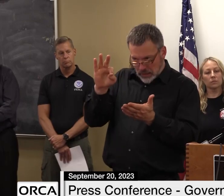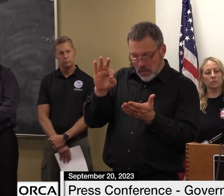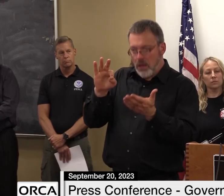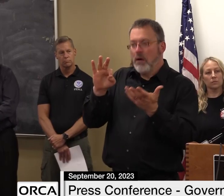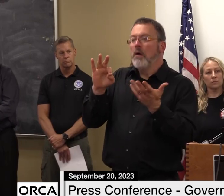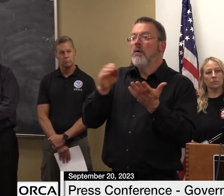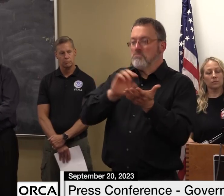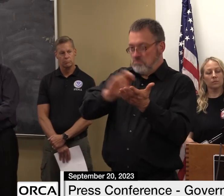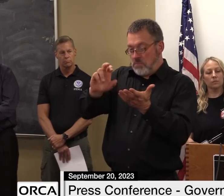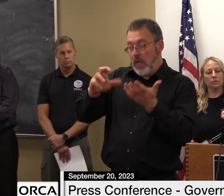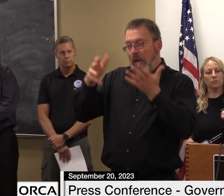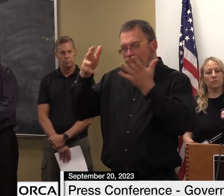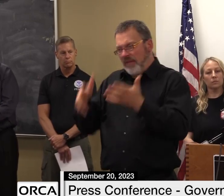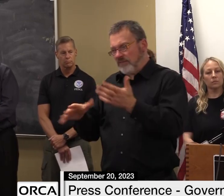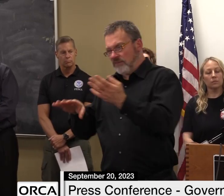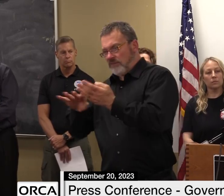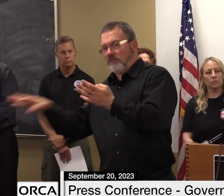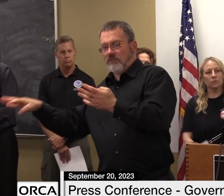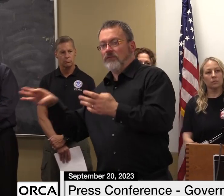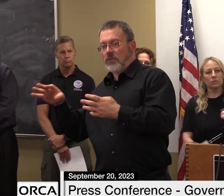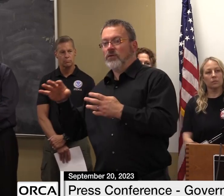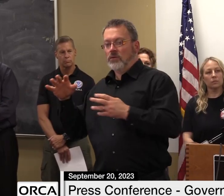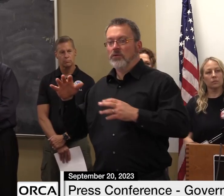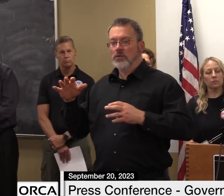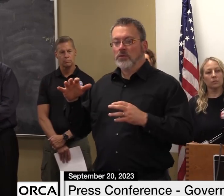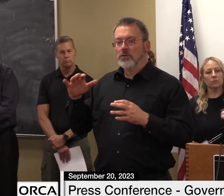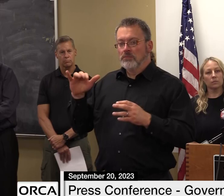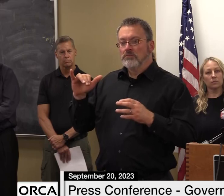there's also a queue of people, they're under review.